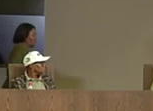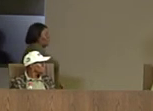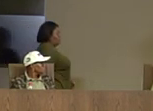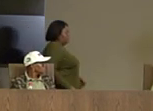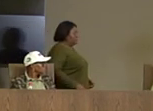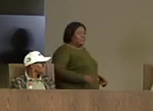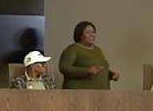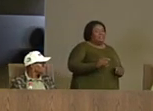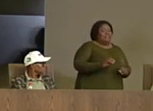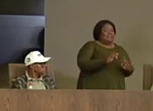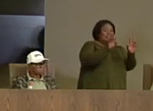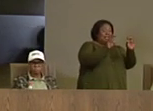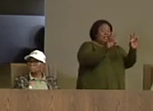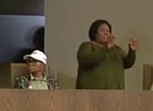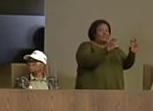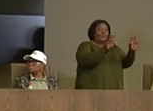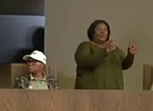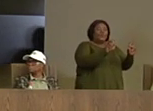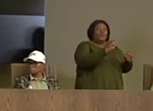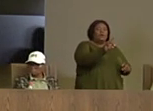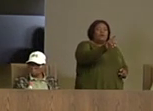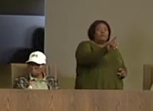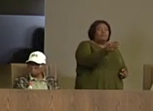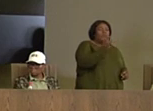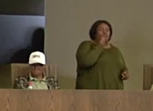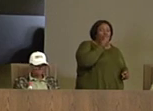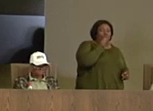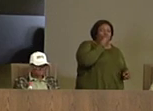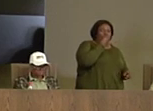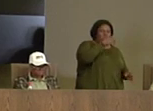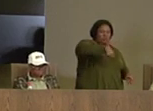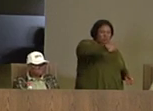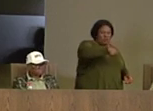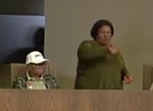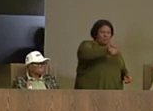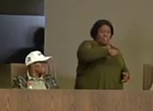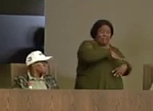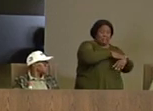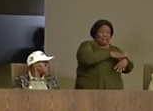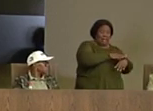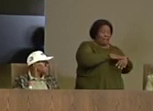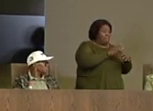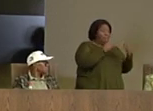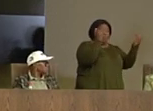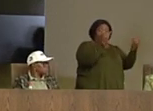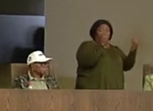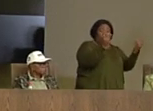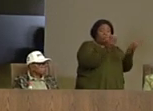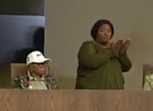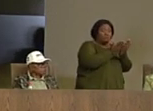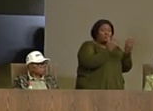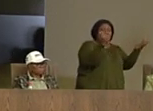Chair, is that we normally don't feed during breaks under normal circumstances. And simply because even now during